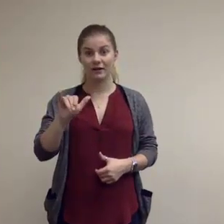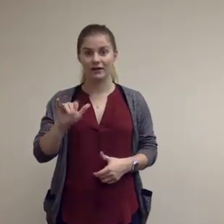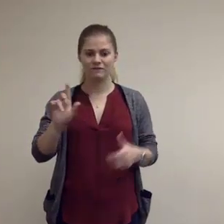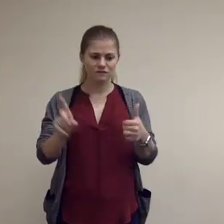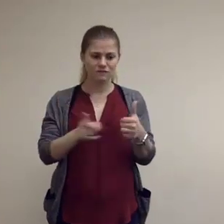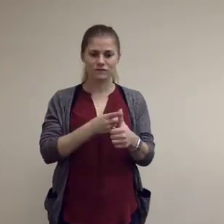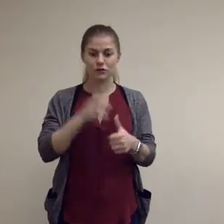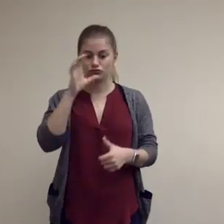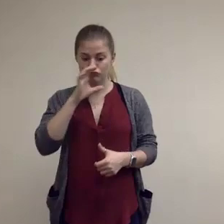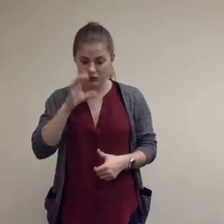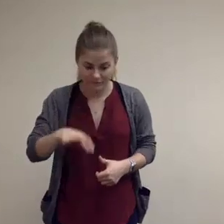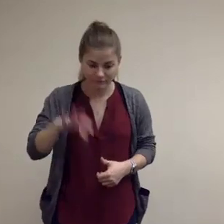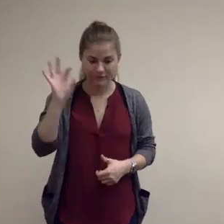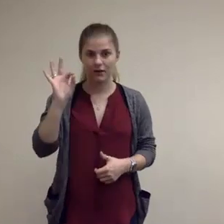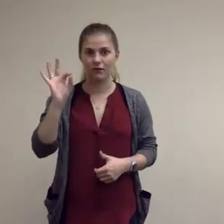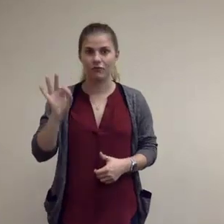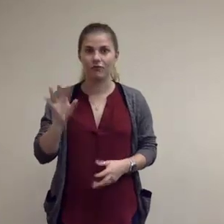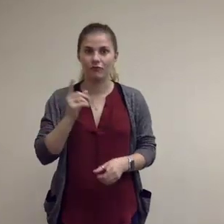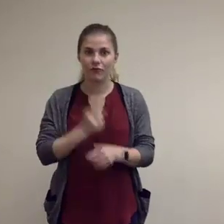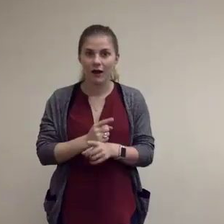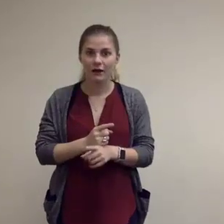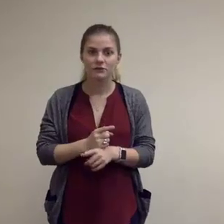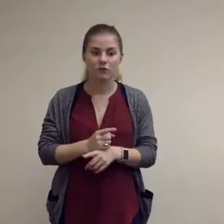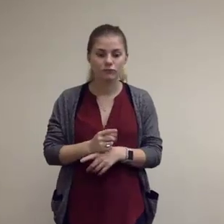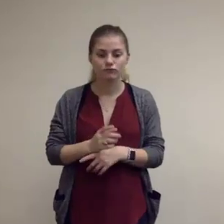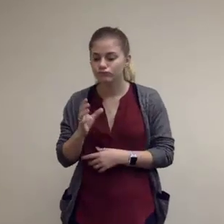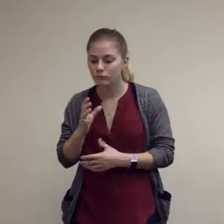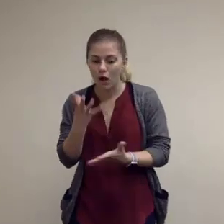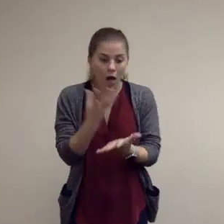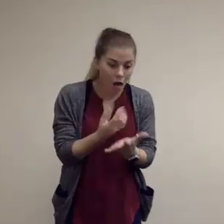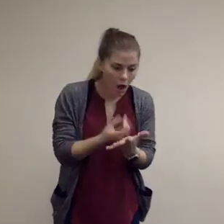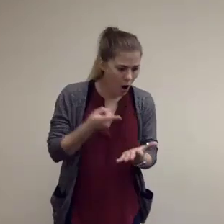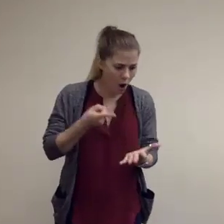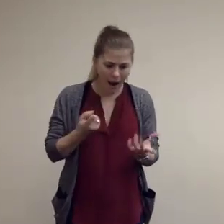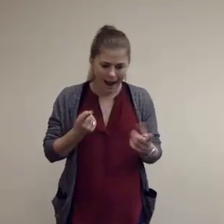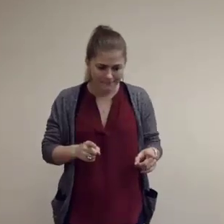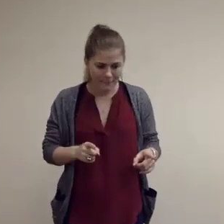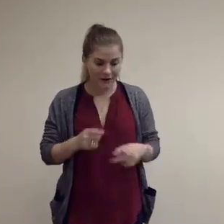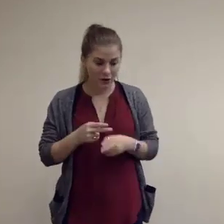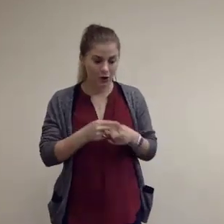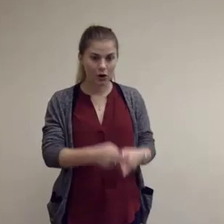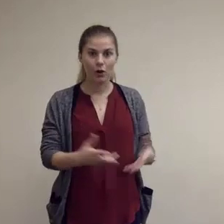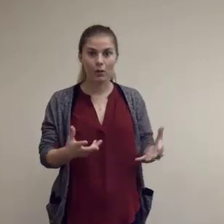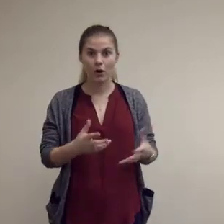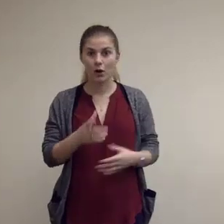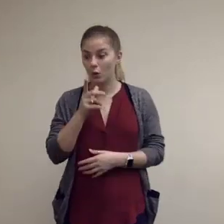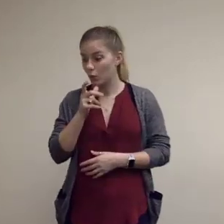mean, it's been around forever, but first gave it a title, first did some experimentation with it. Does anybody know? Galileo. Galileo, okay,